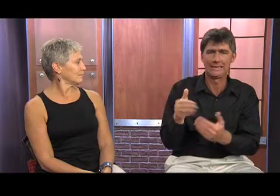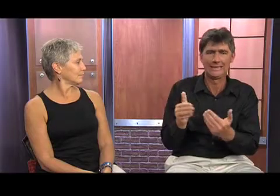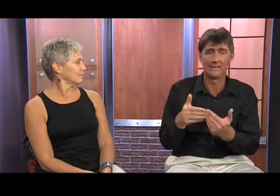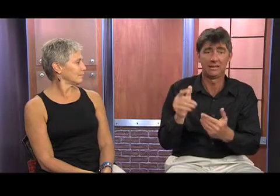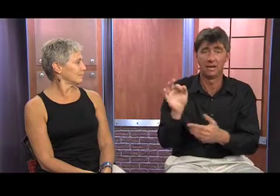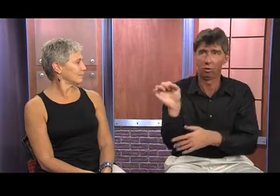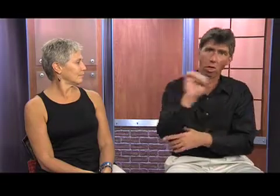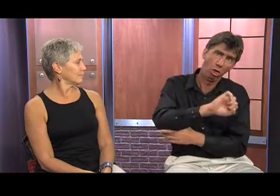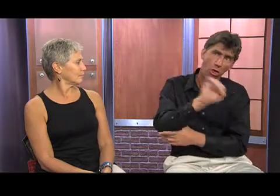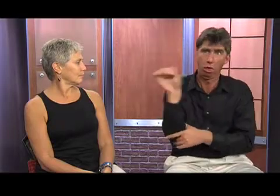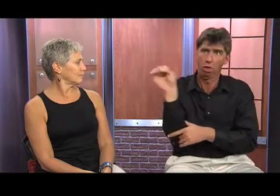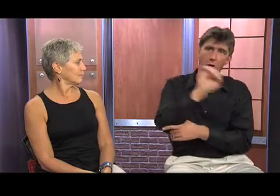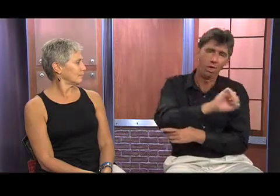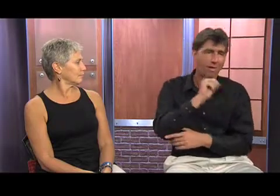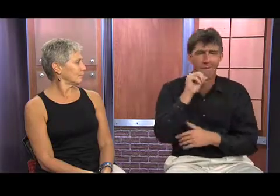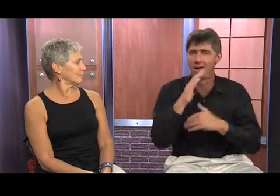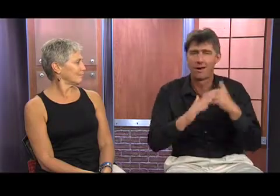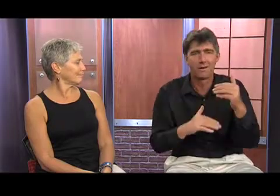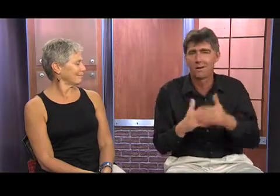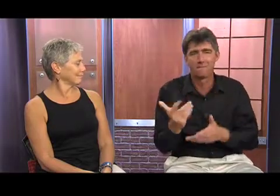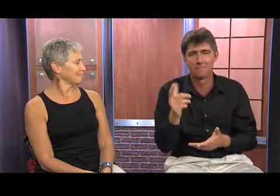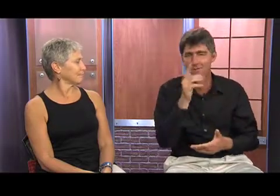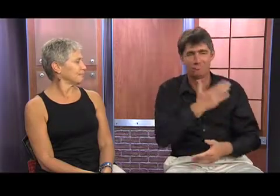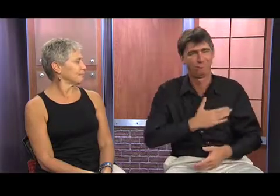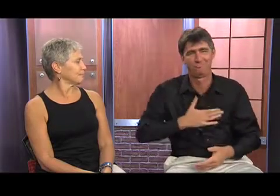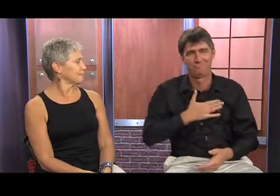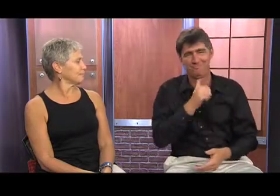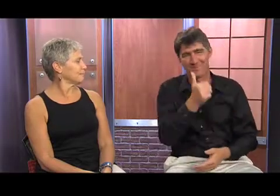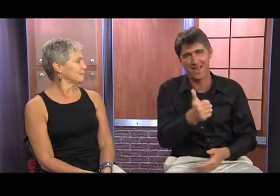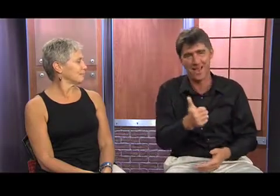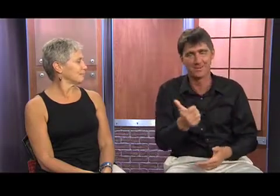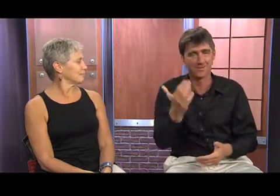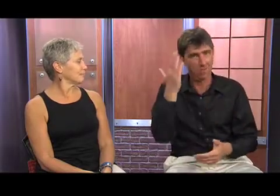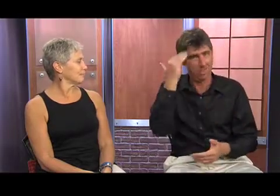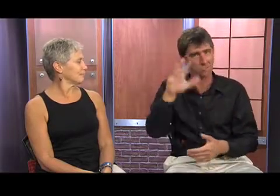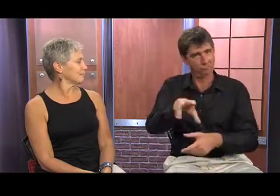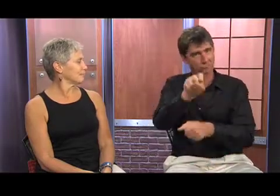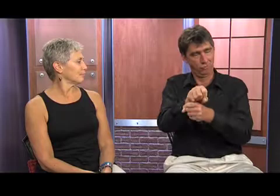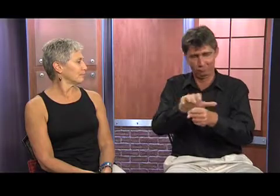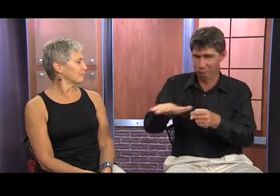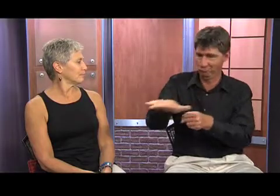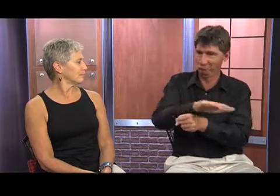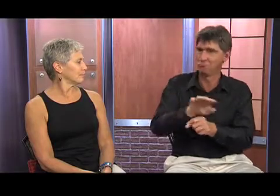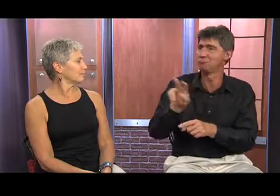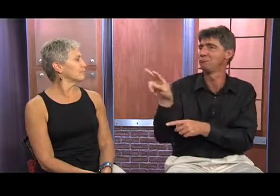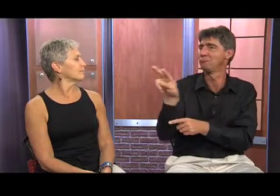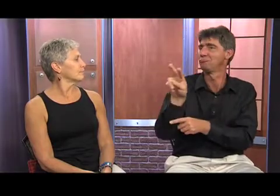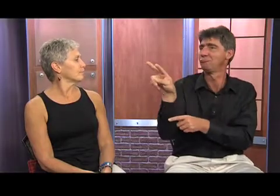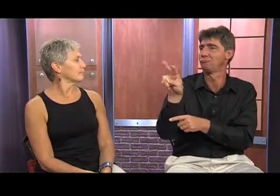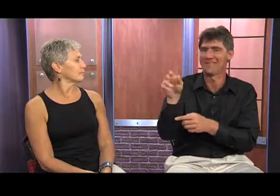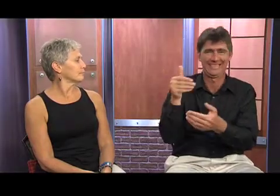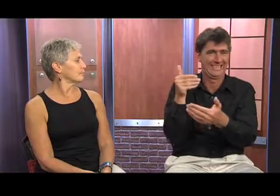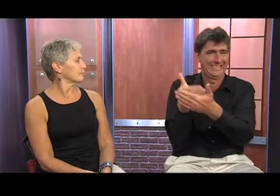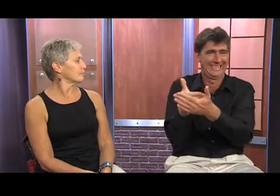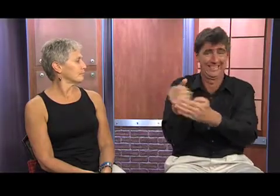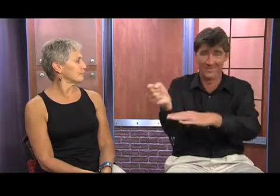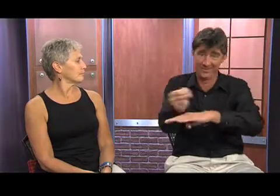you want, for ease of viewing, you want to be able to see the stage and the interpreter all within the same sight line.